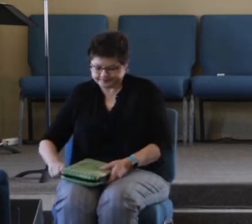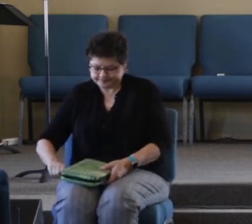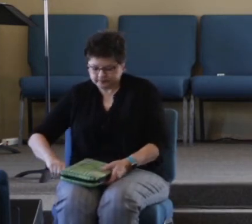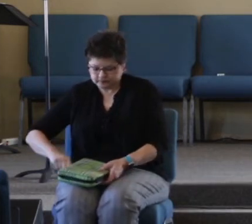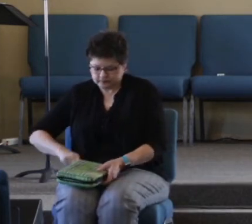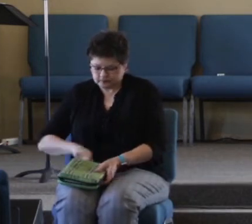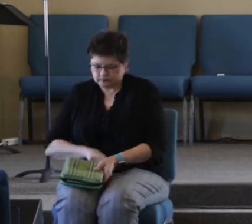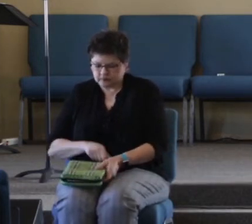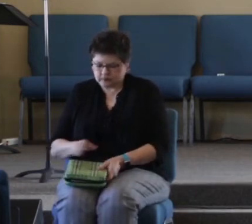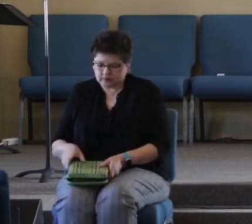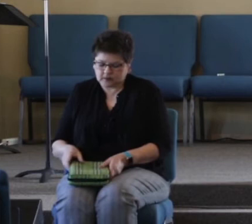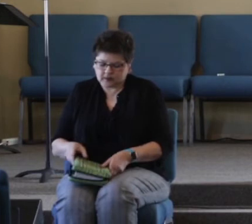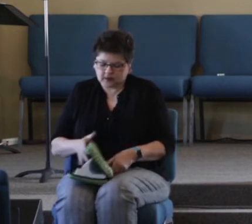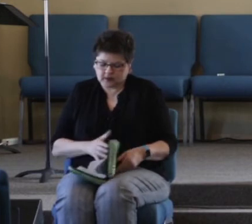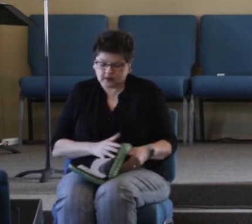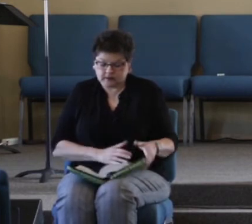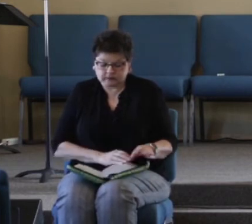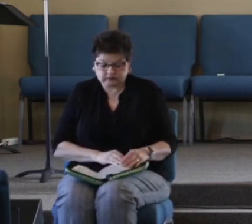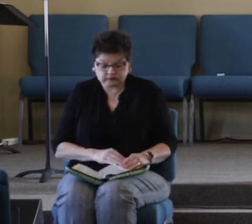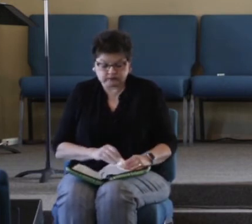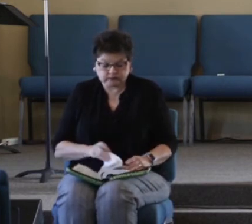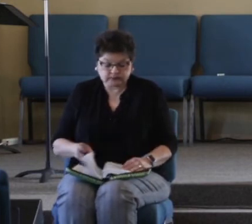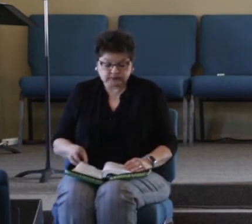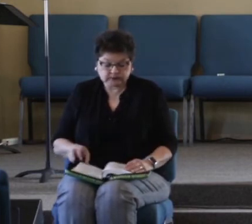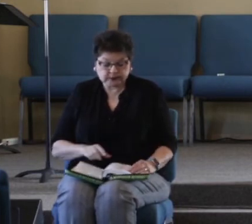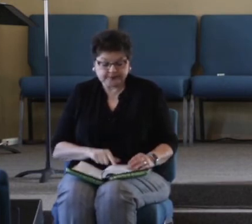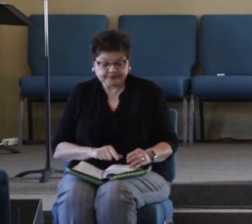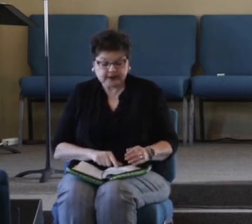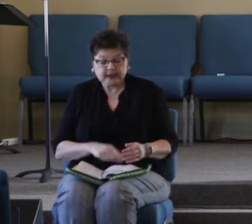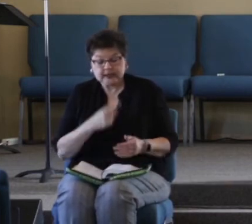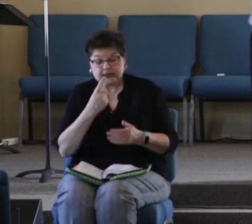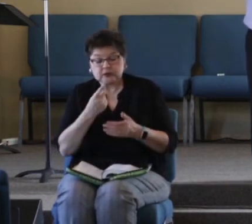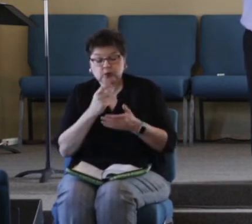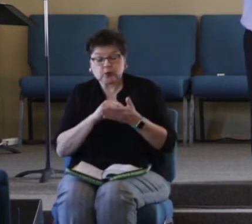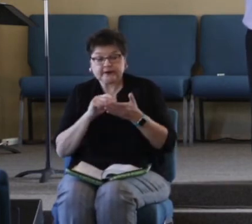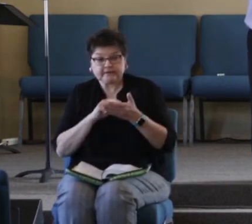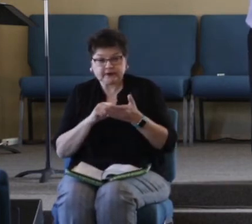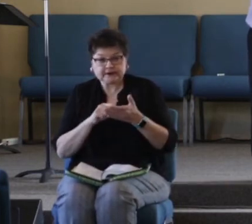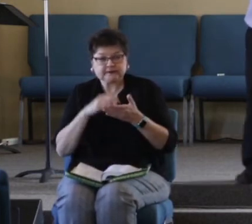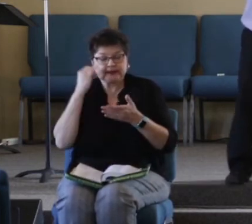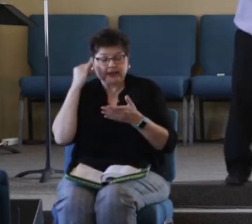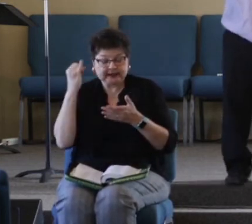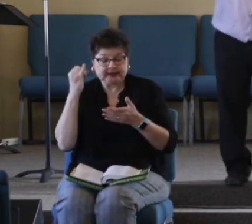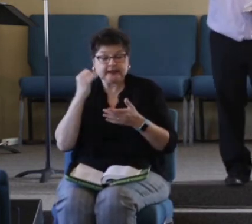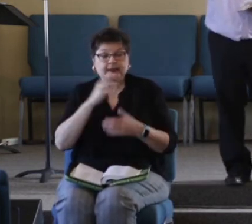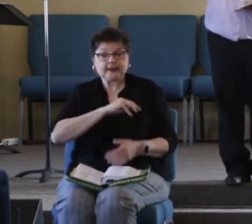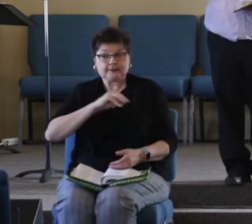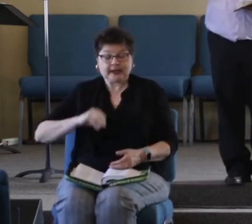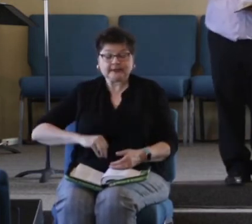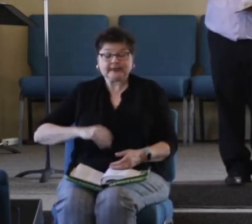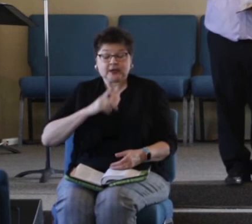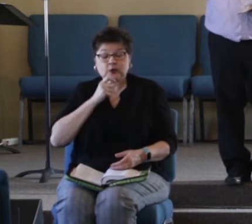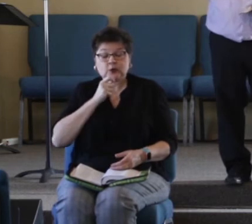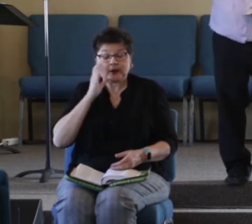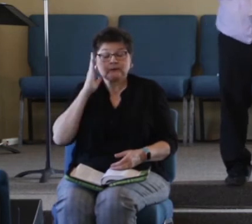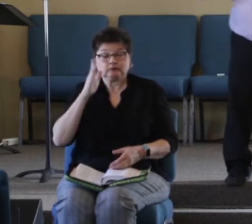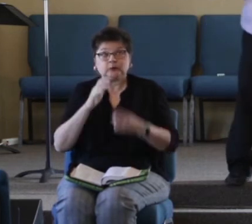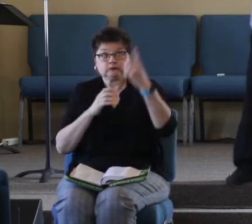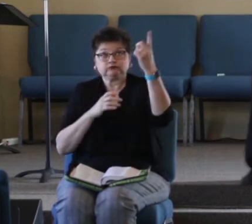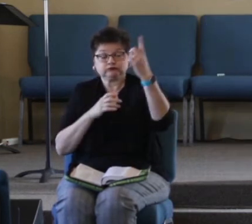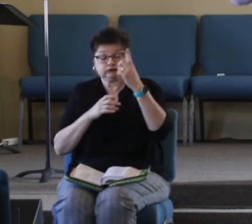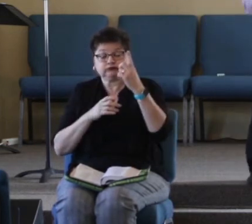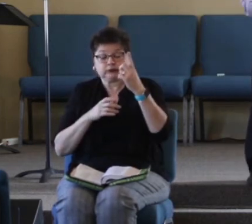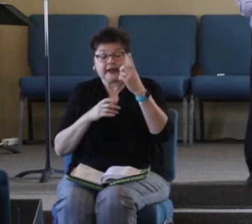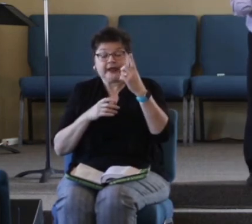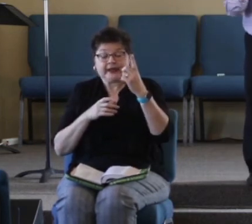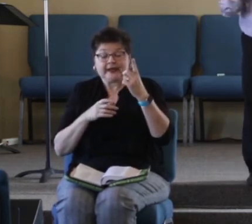6, is the idea that the Messiah was going to be the wonderful counselor who brought hope, because he was going to be